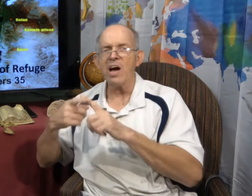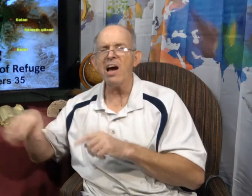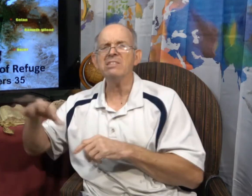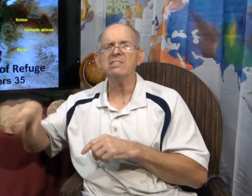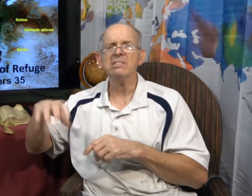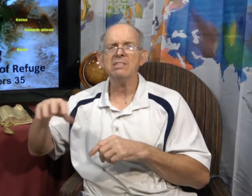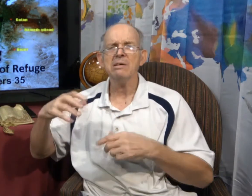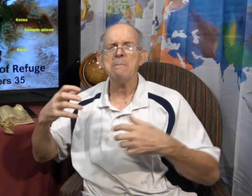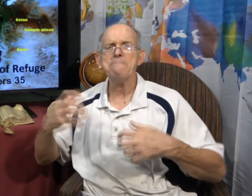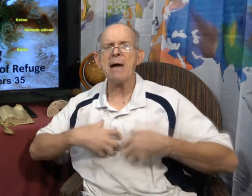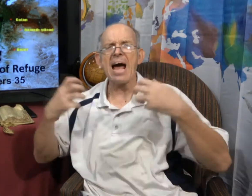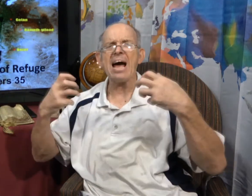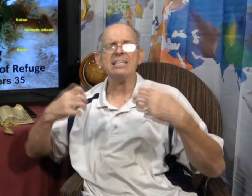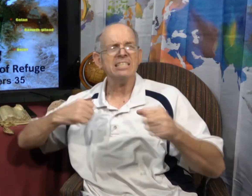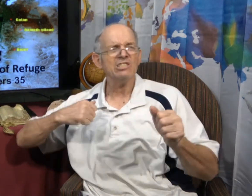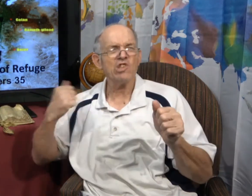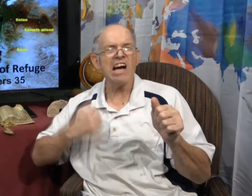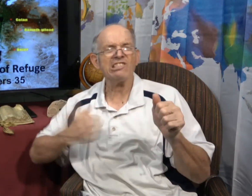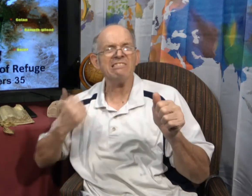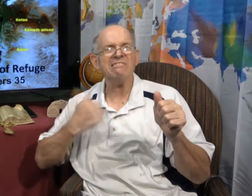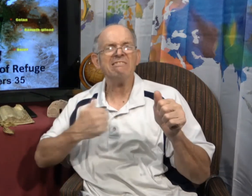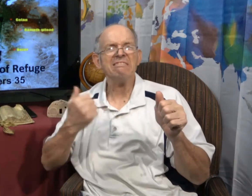Fan, Man, Searching,